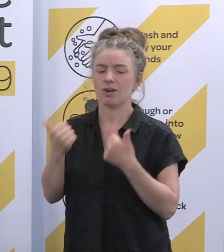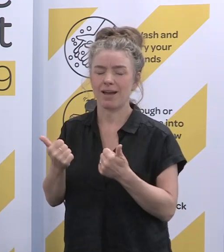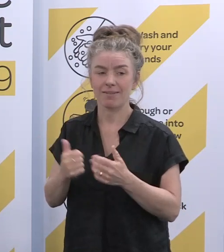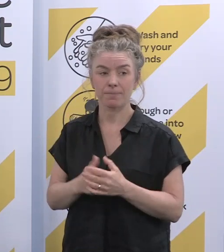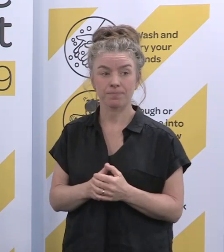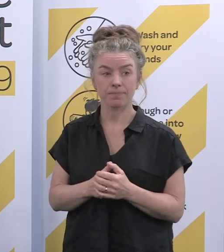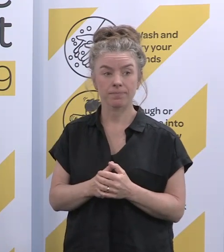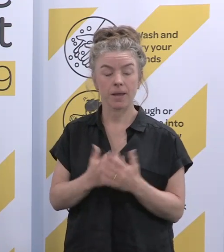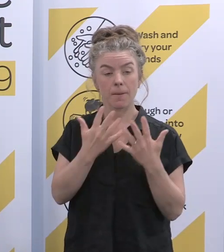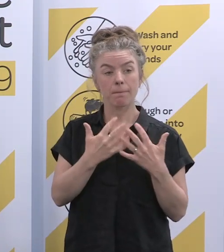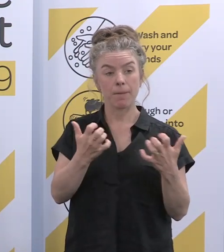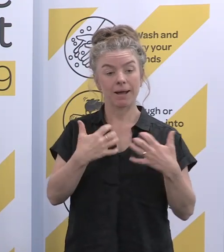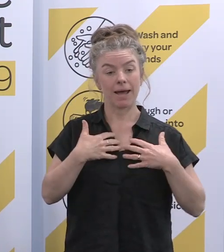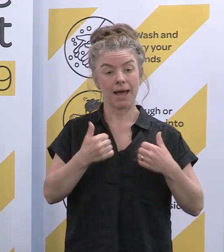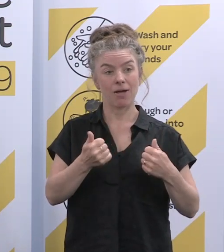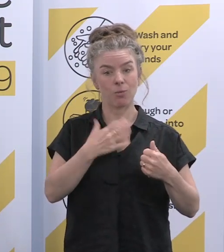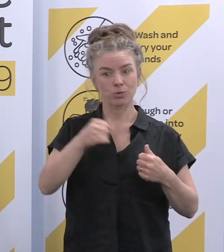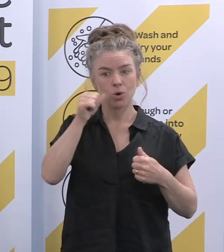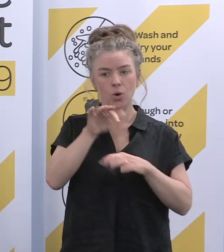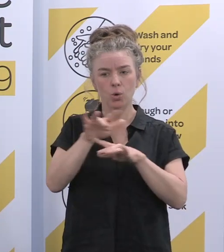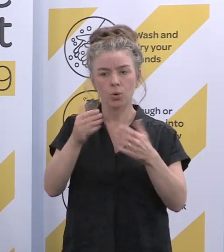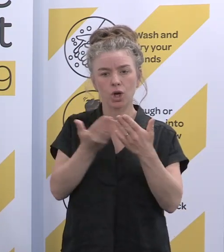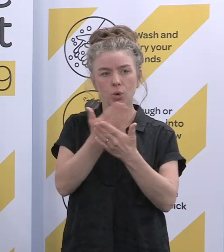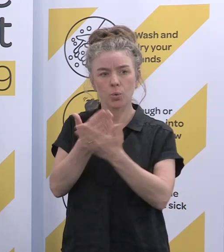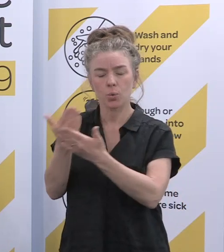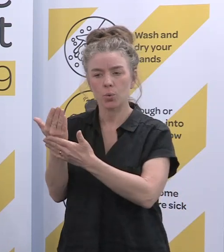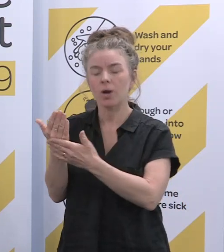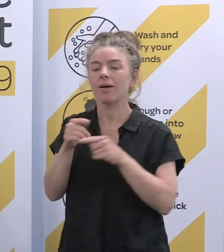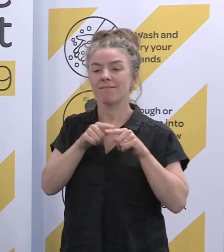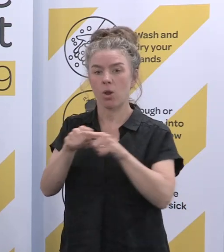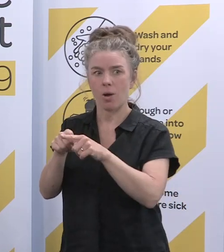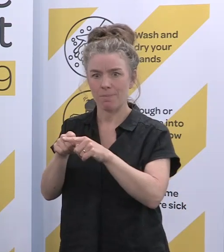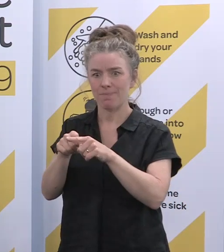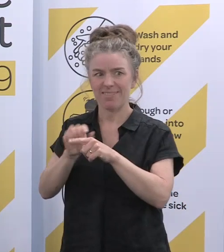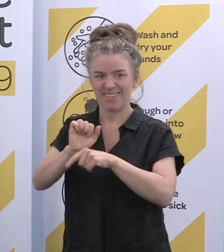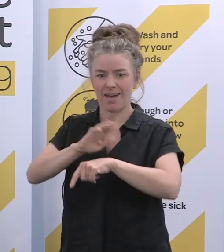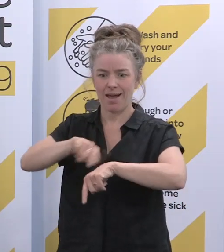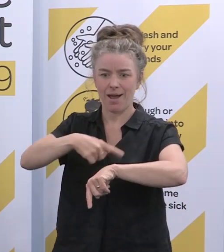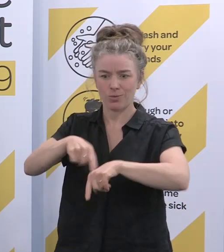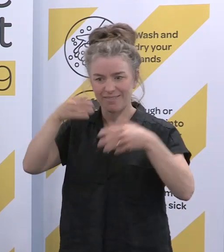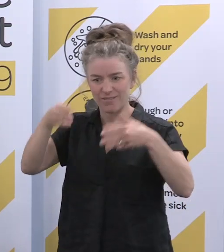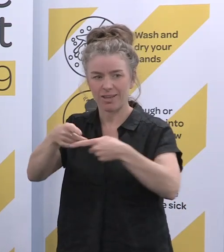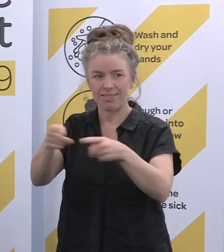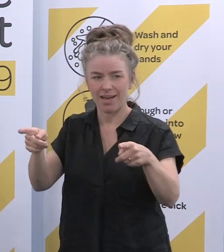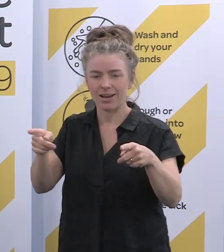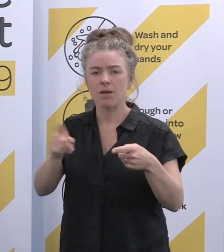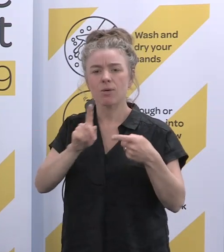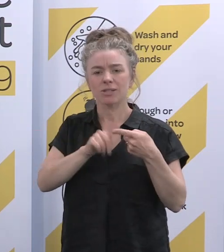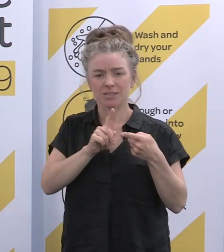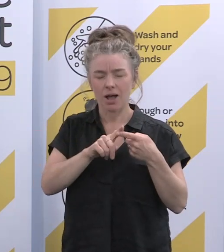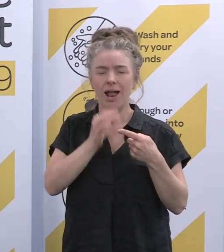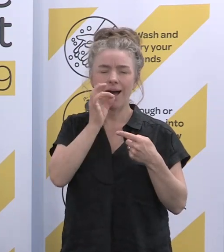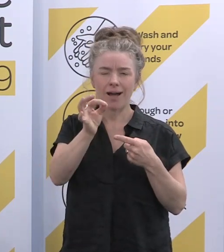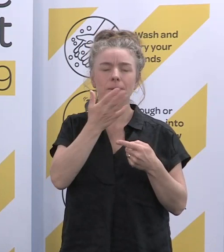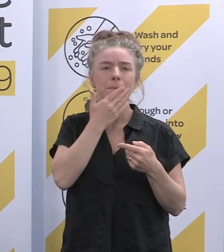health unit staff is, of course, identifying the new cases and following them up, but we are going to make sure that we do get them to just fill out the box on those that are